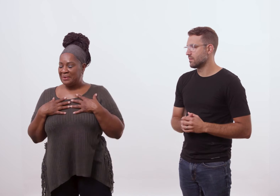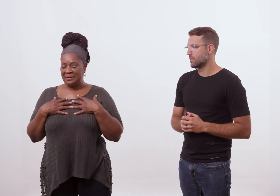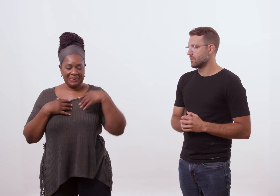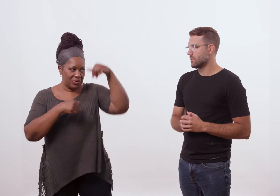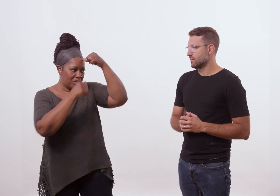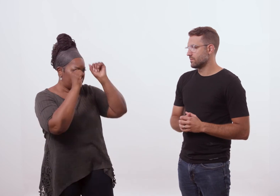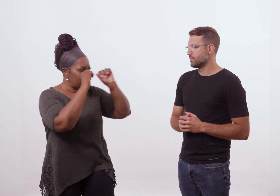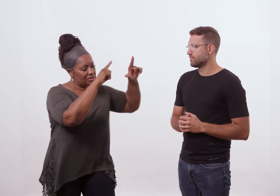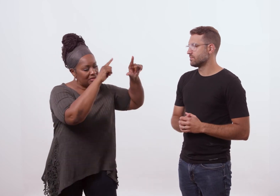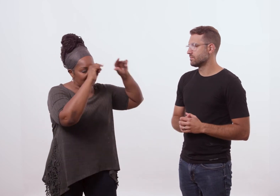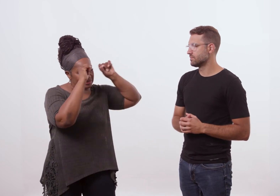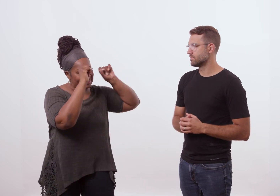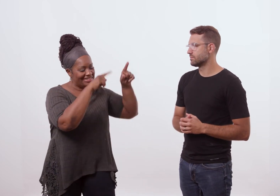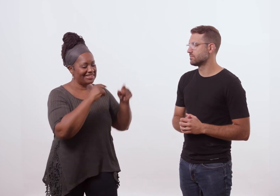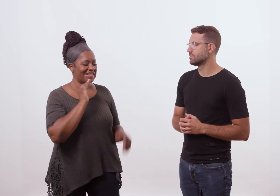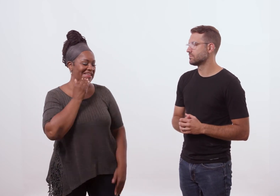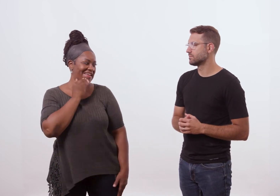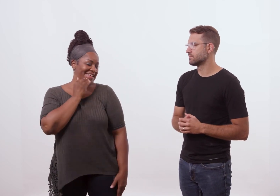Remember.